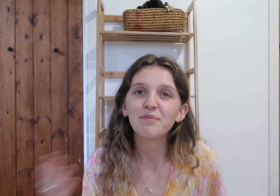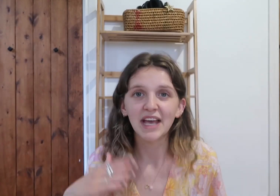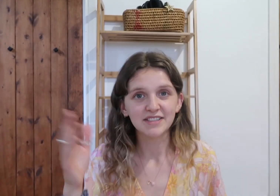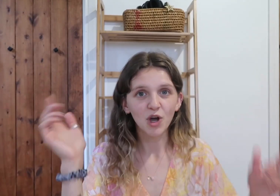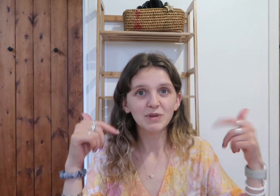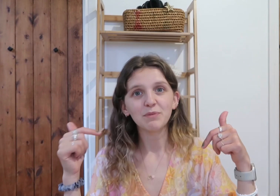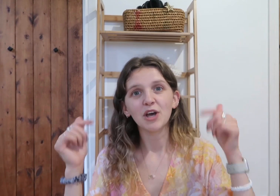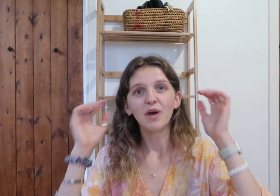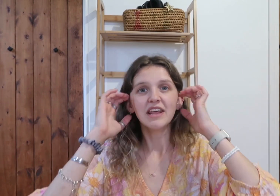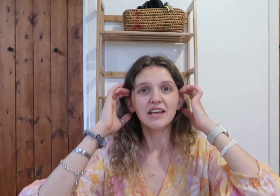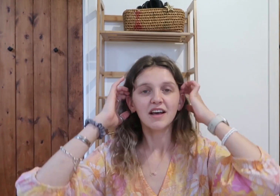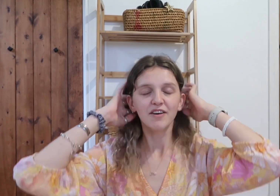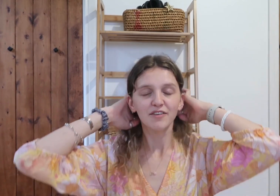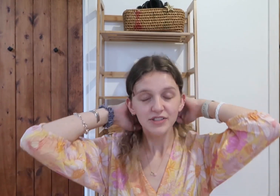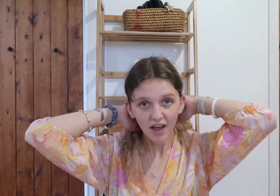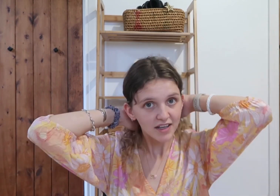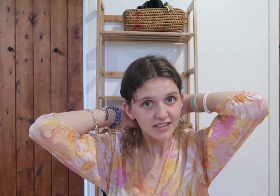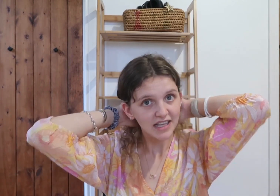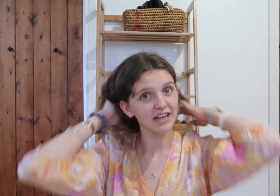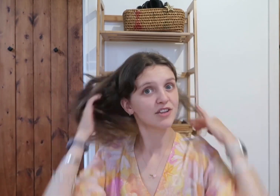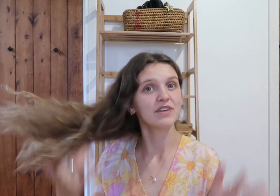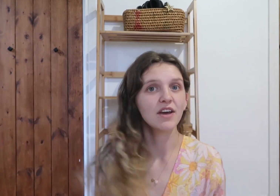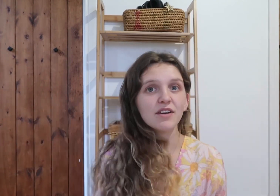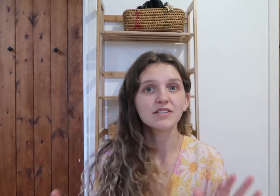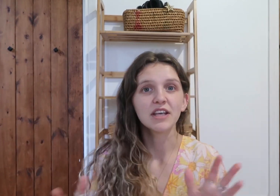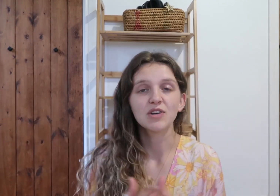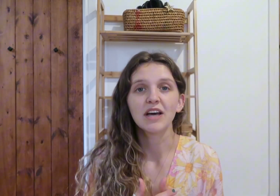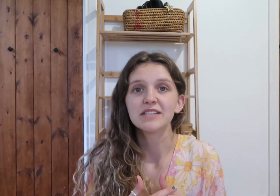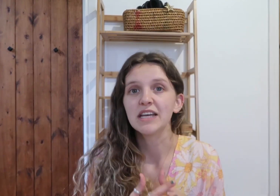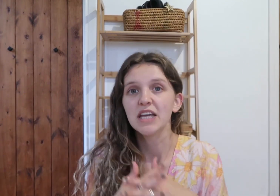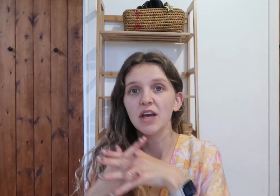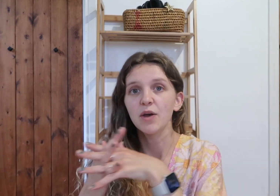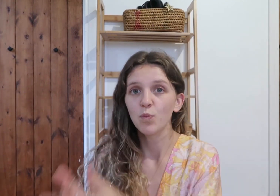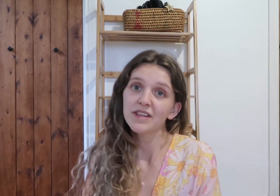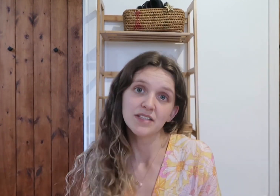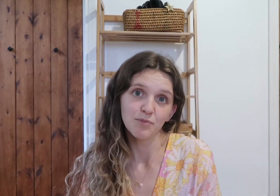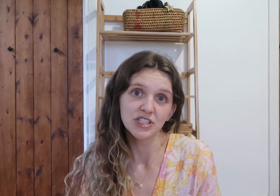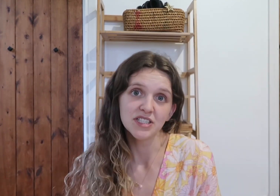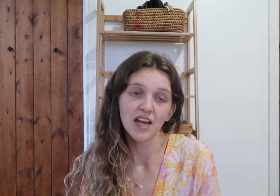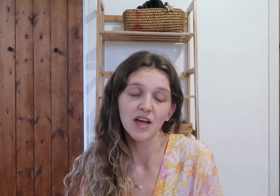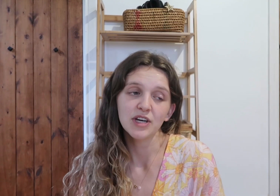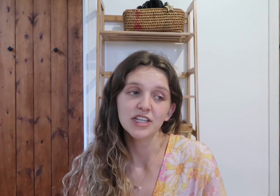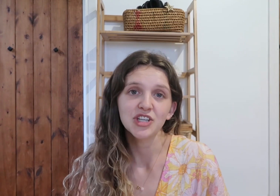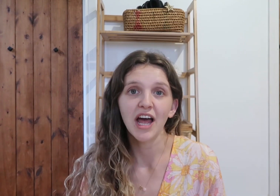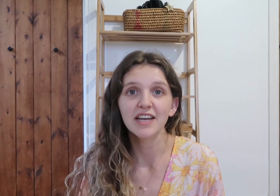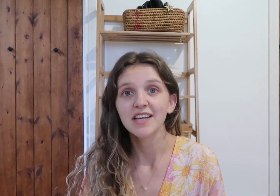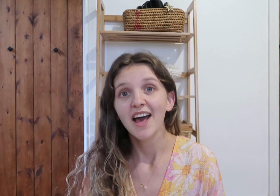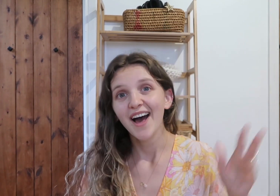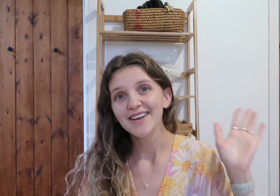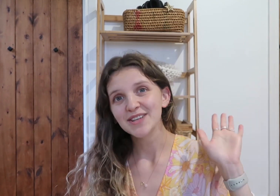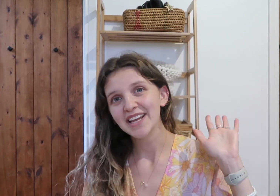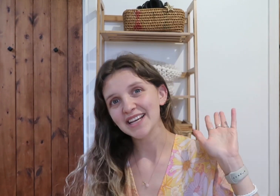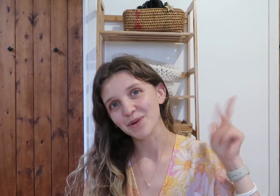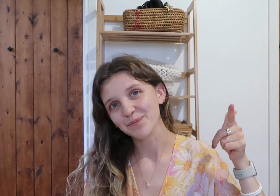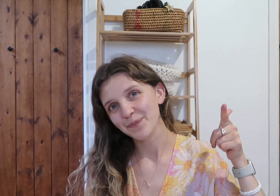But yeah, so comment down below any signs, any other videos that you'd like to see with British Sign Language, and I'll see you in the next one.